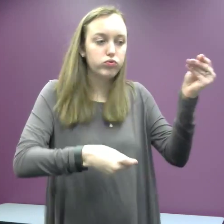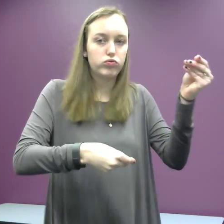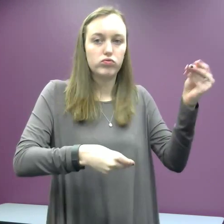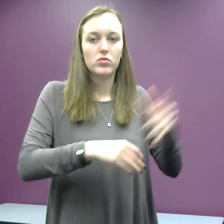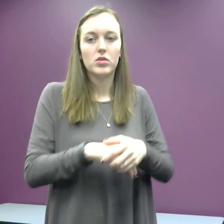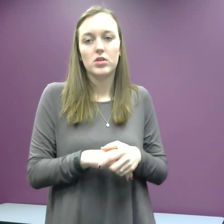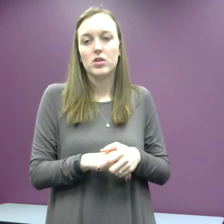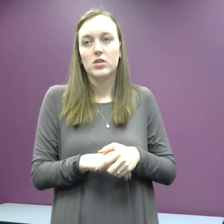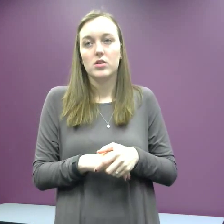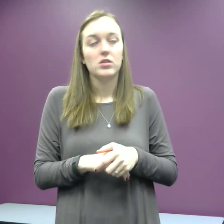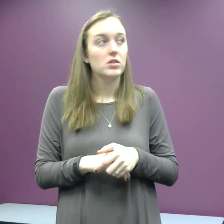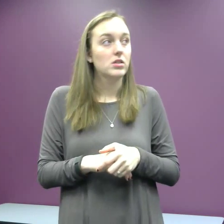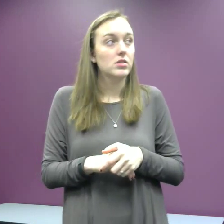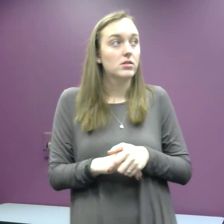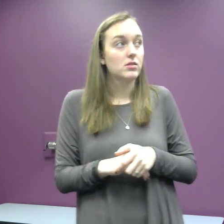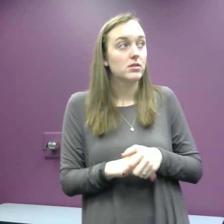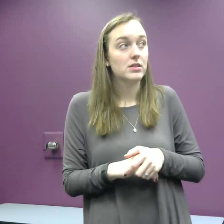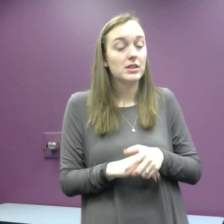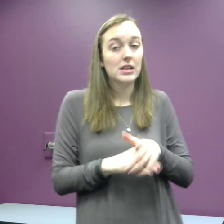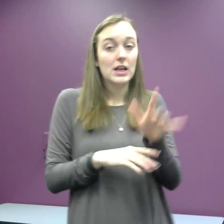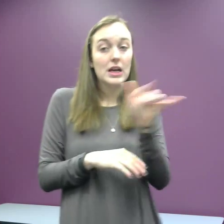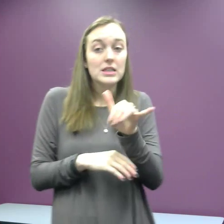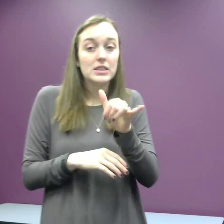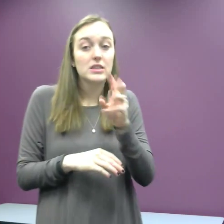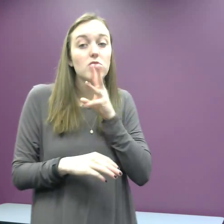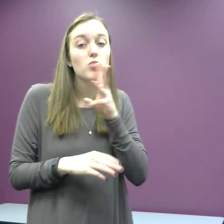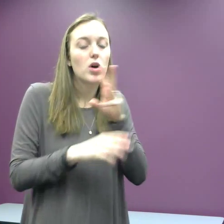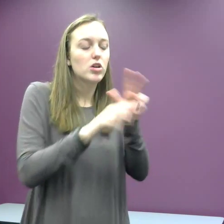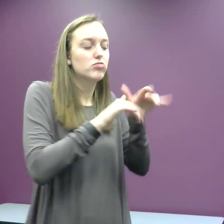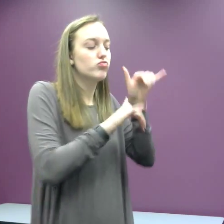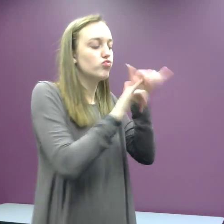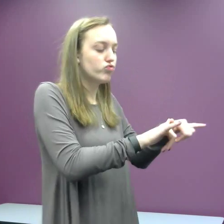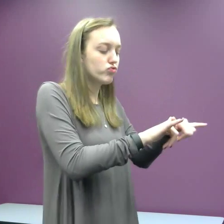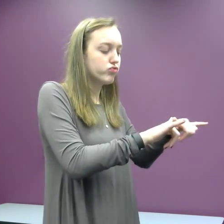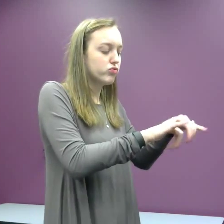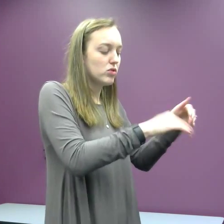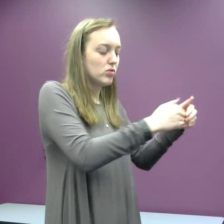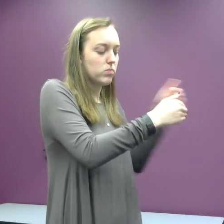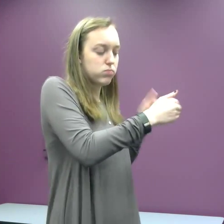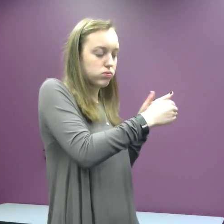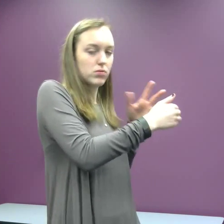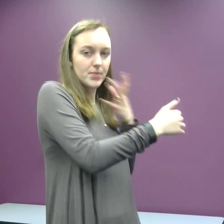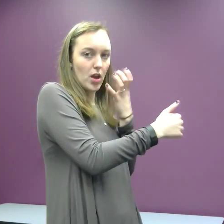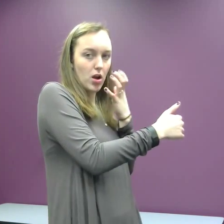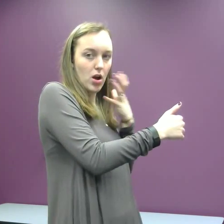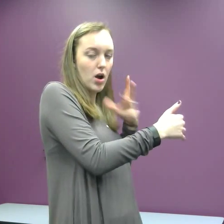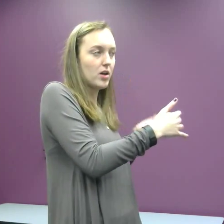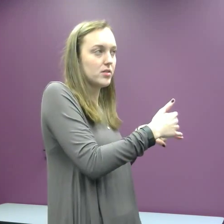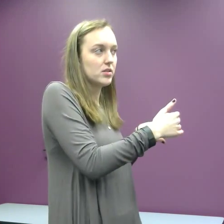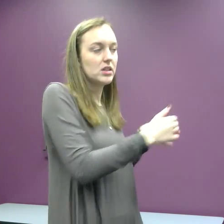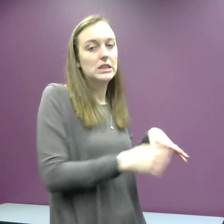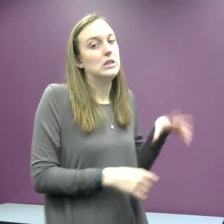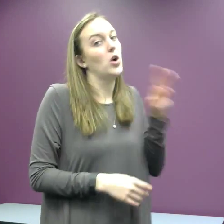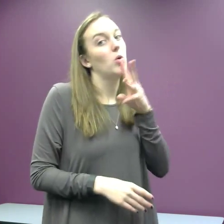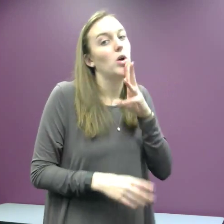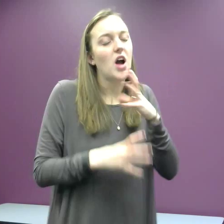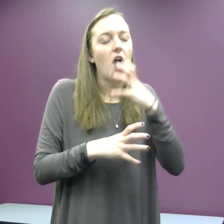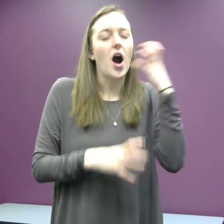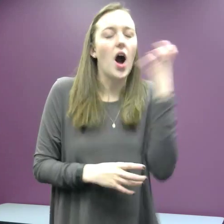the heater, and it will be caused to overheat. So it's very important that you let the water circulate after you turn the heater off so that it